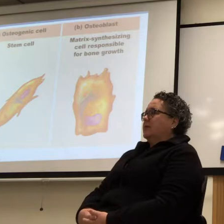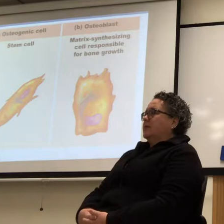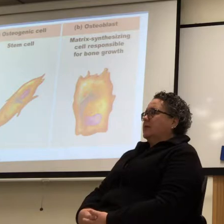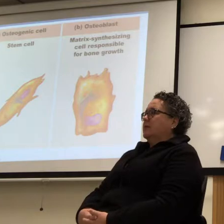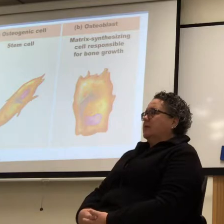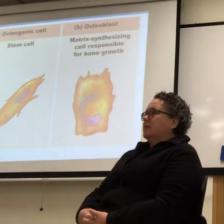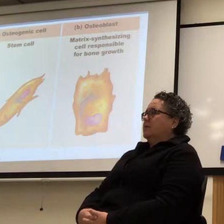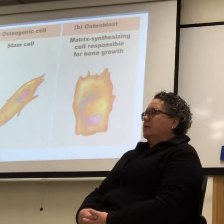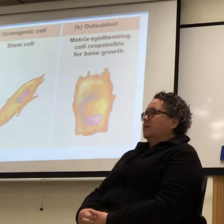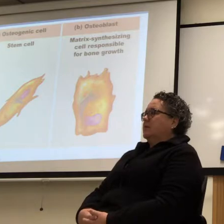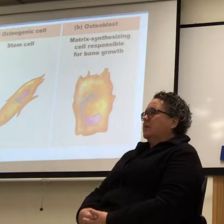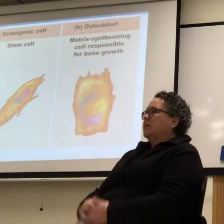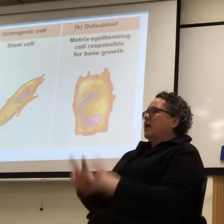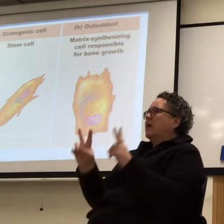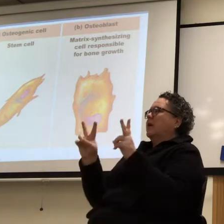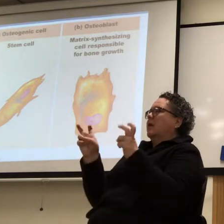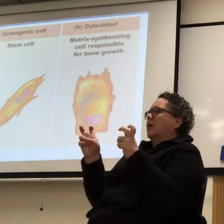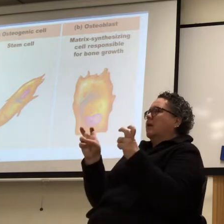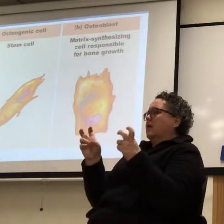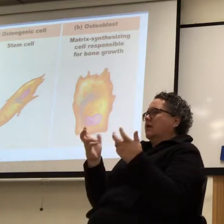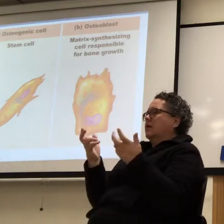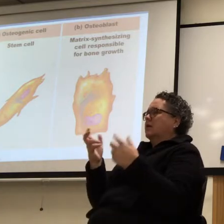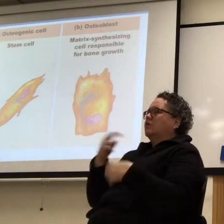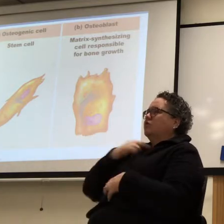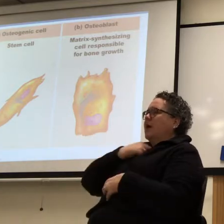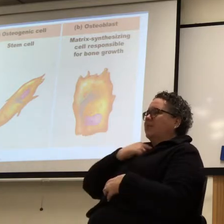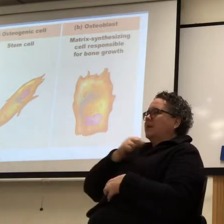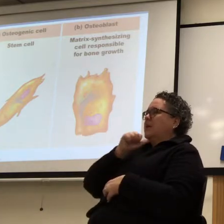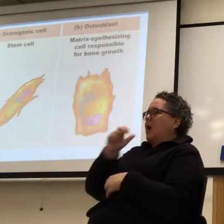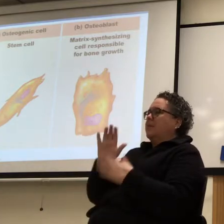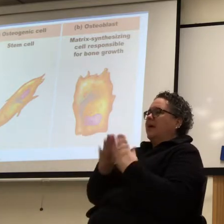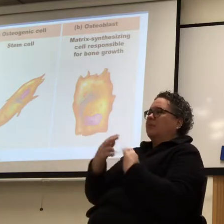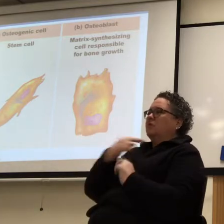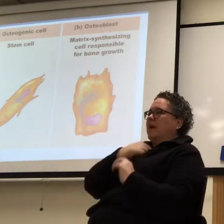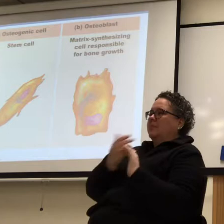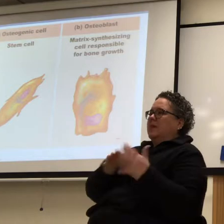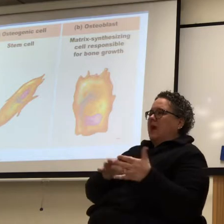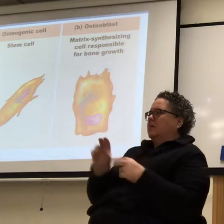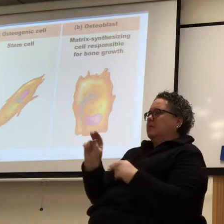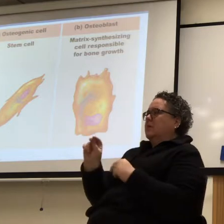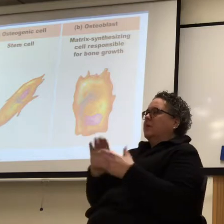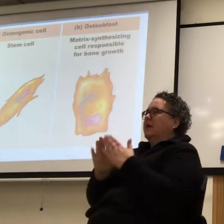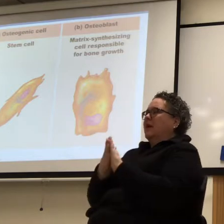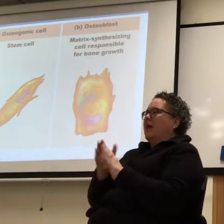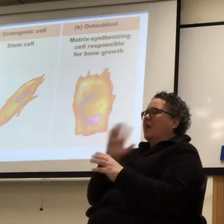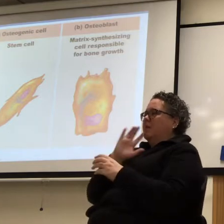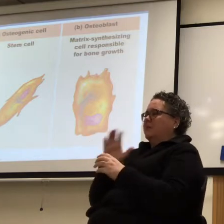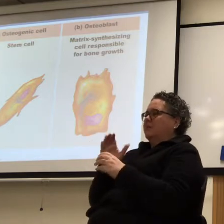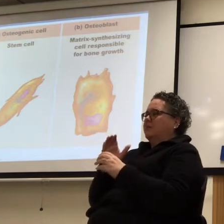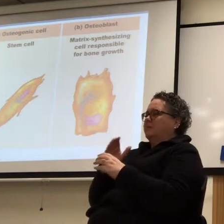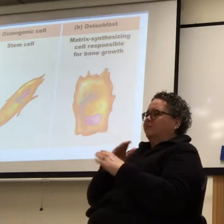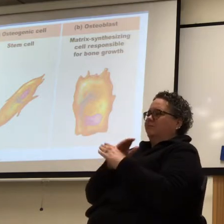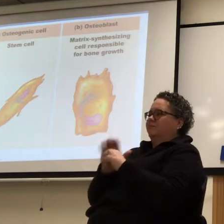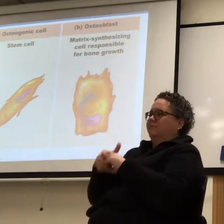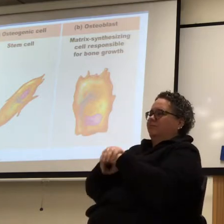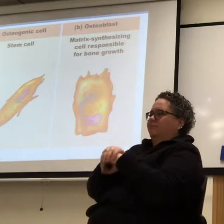Well, trapped, to put air quotes, because it's not like they get trapped and they die or something. But they become encased or trapped